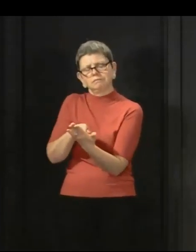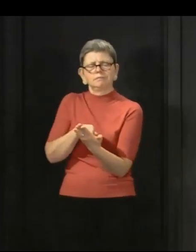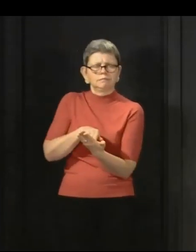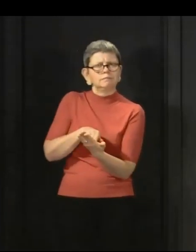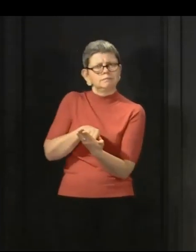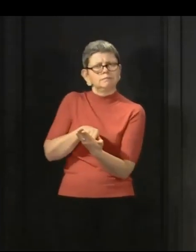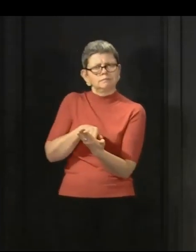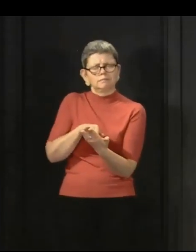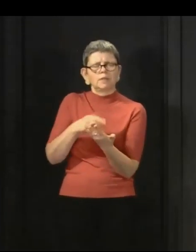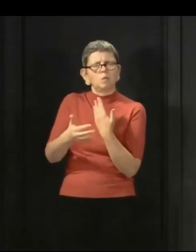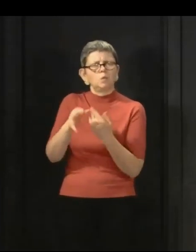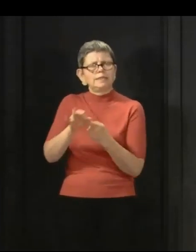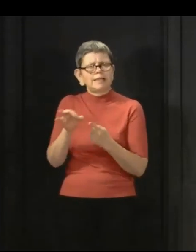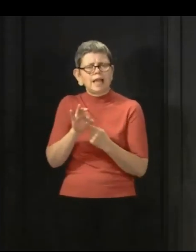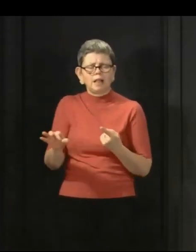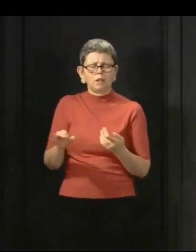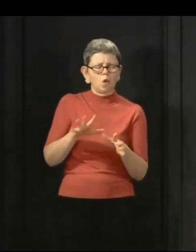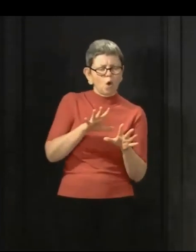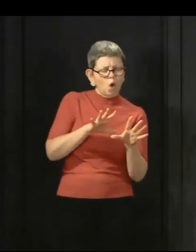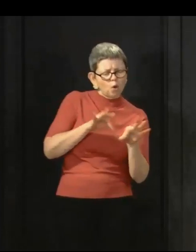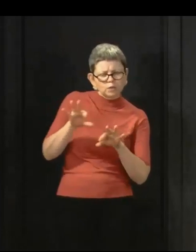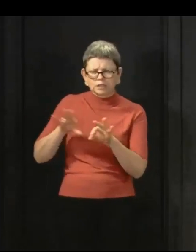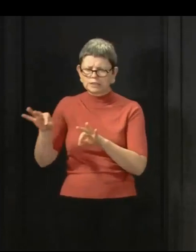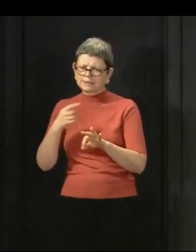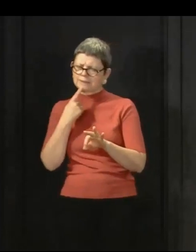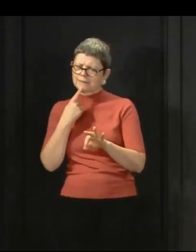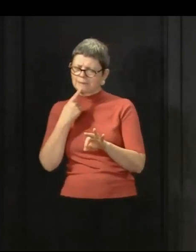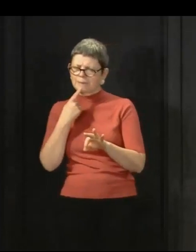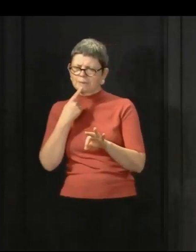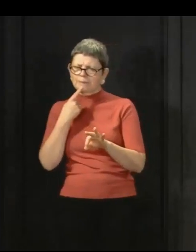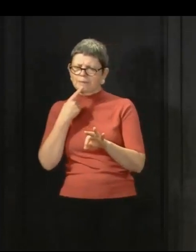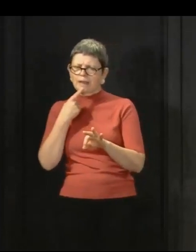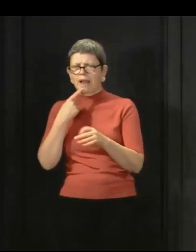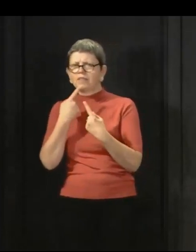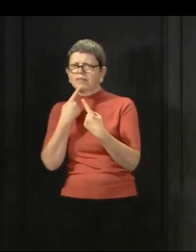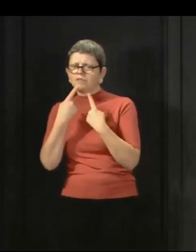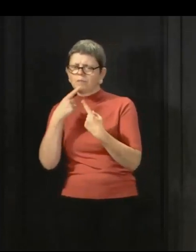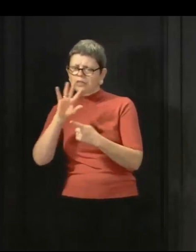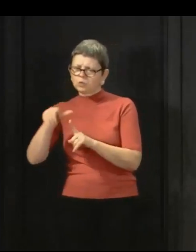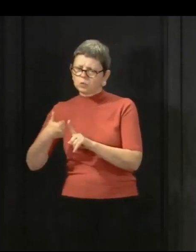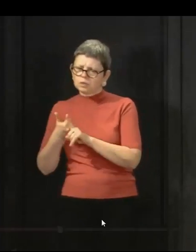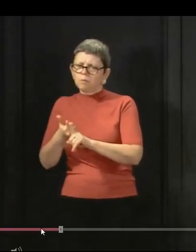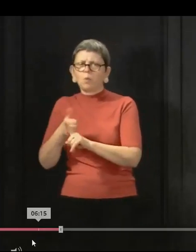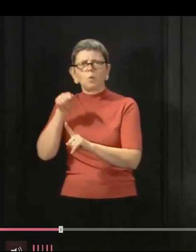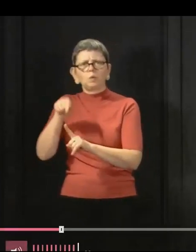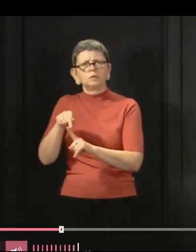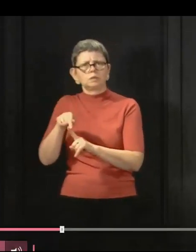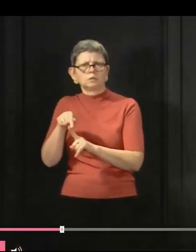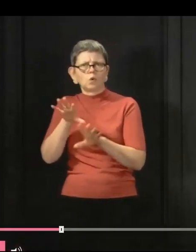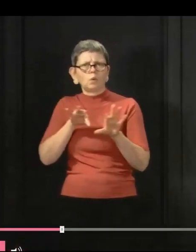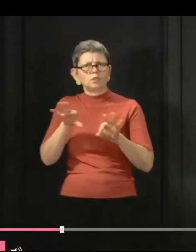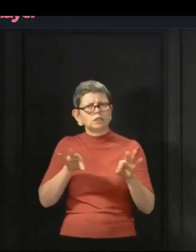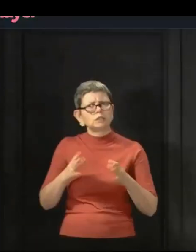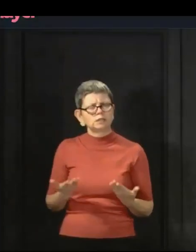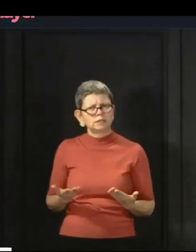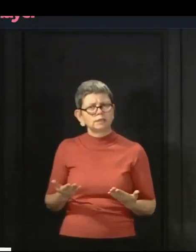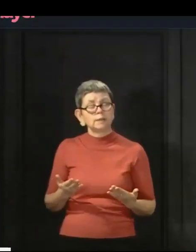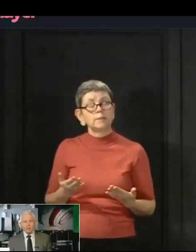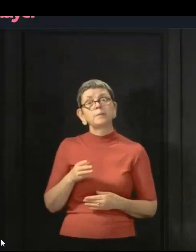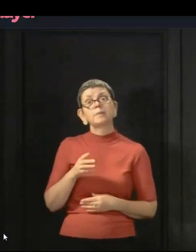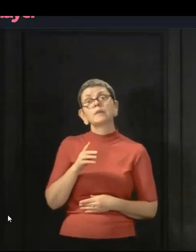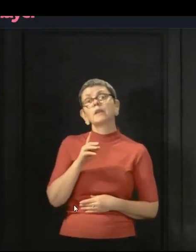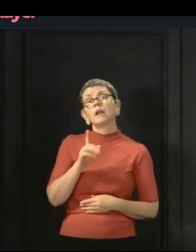will consider and the modelling and the scientific advice that underpins and informs those decisions. And of course, as we develop and